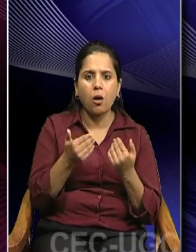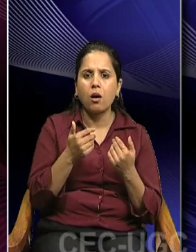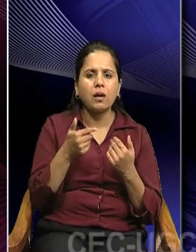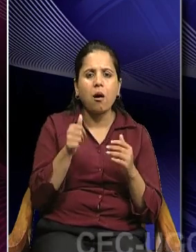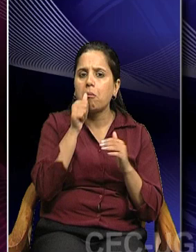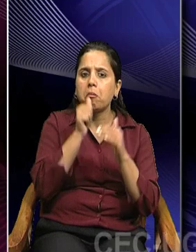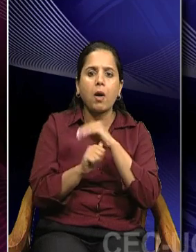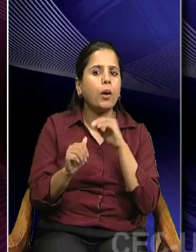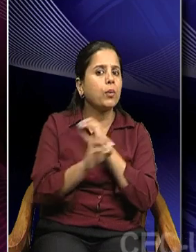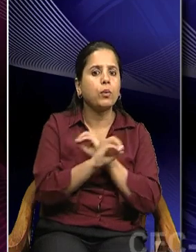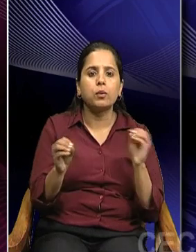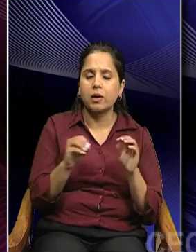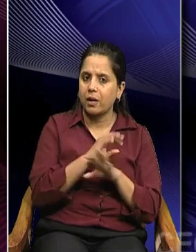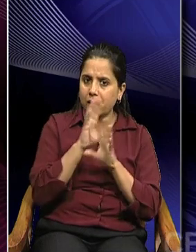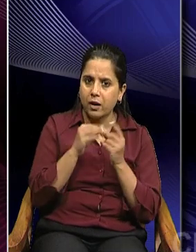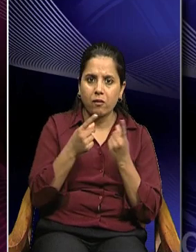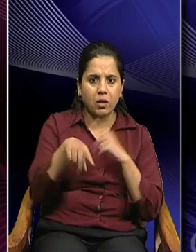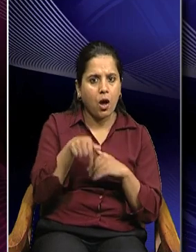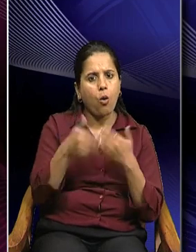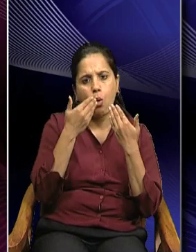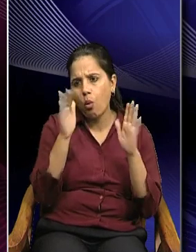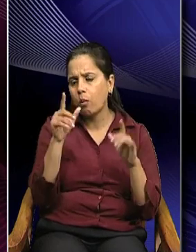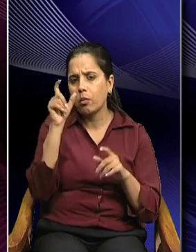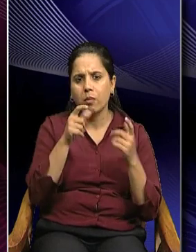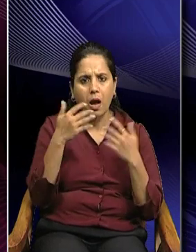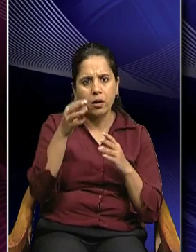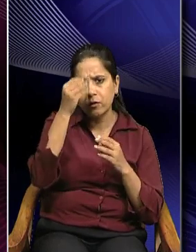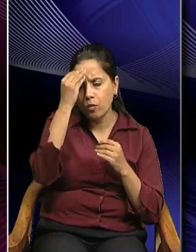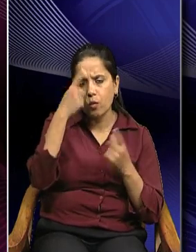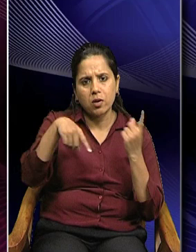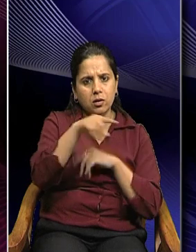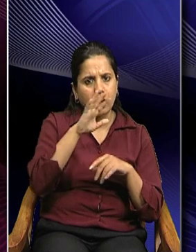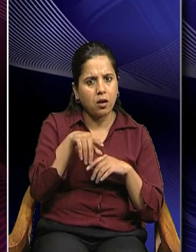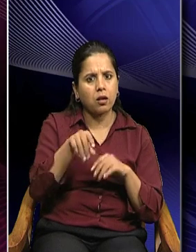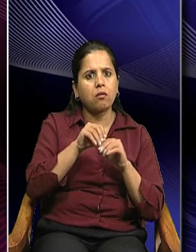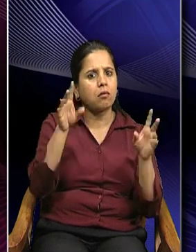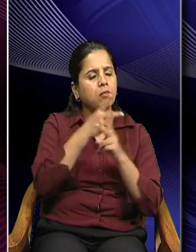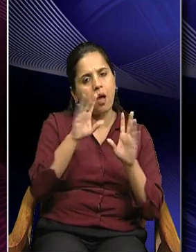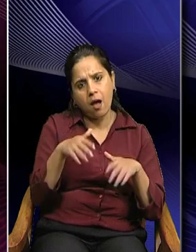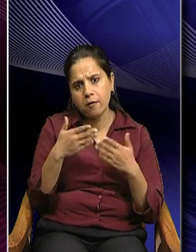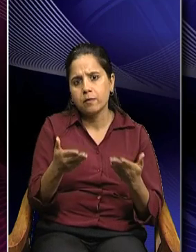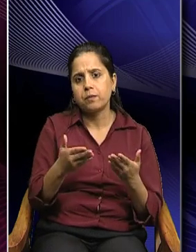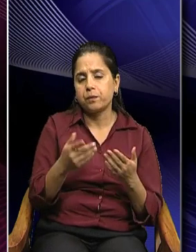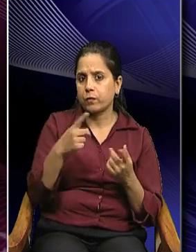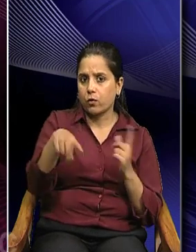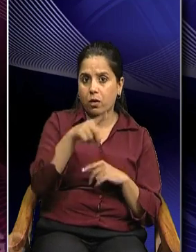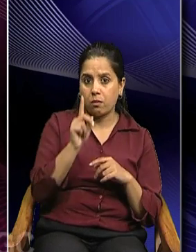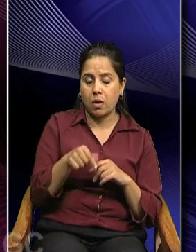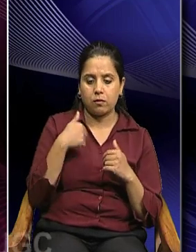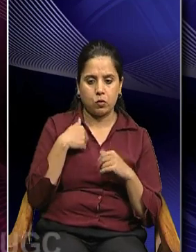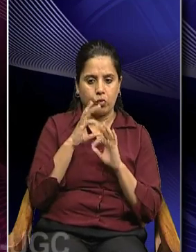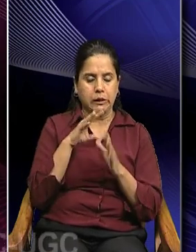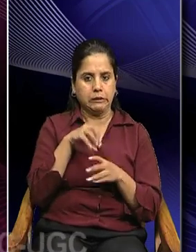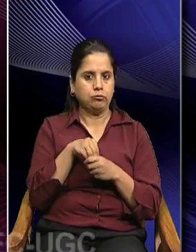is hidden, every window is open, every information is in public domain. So you have to be present